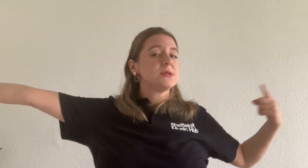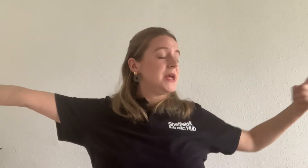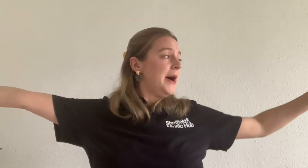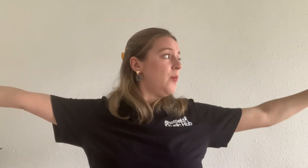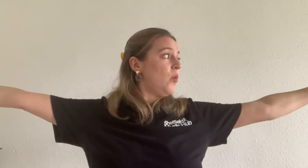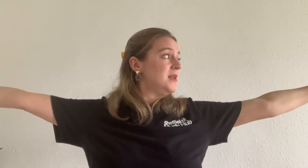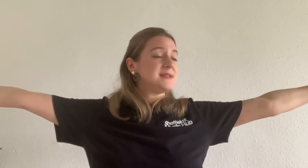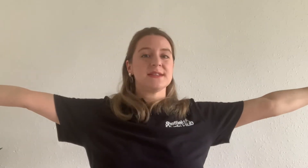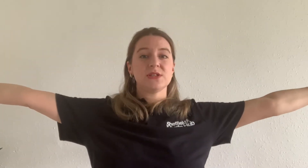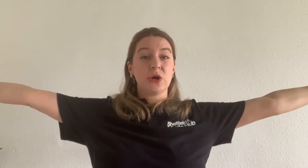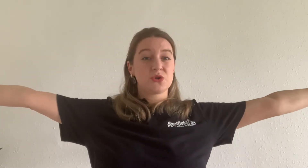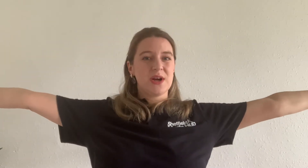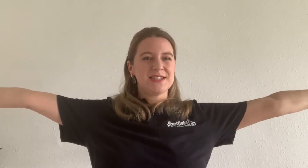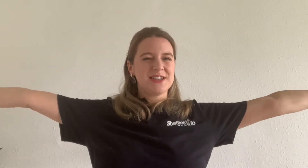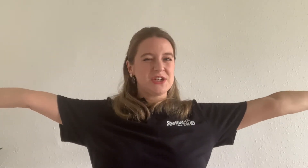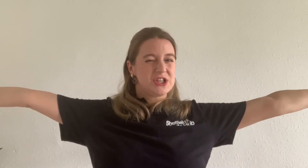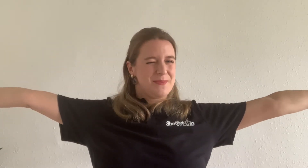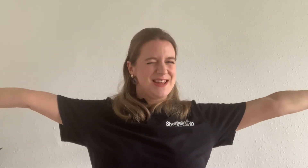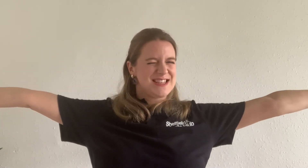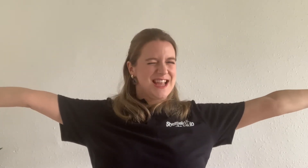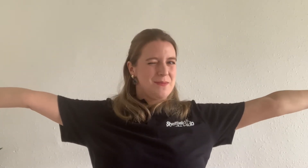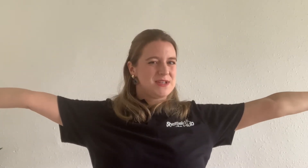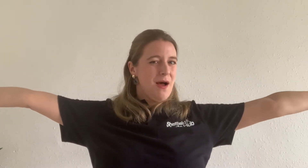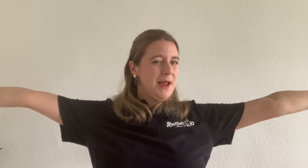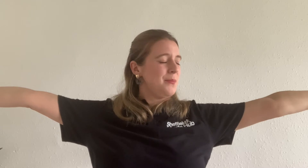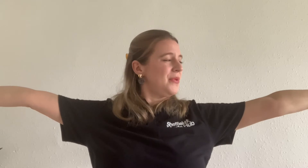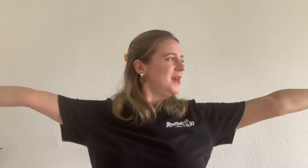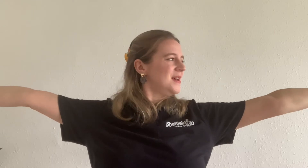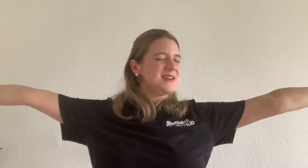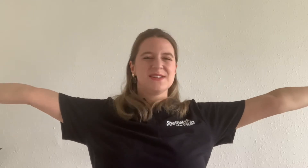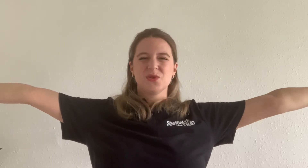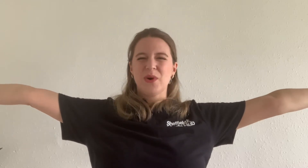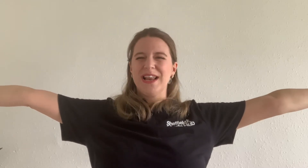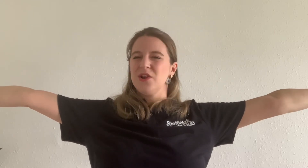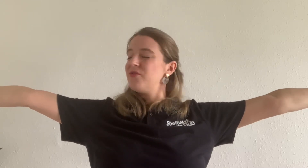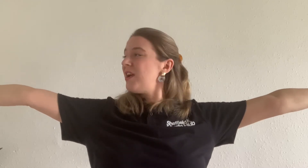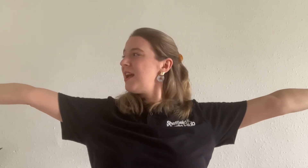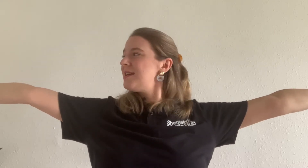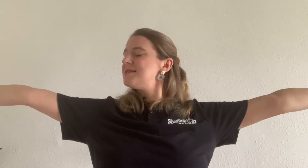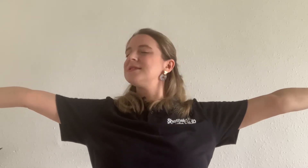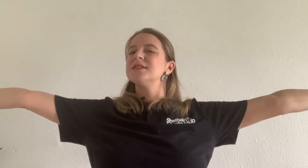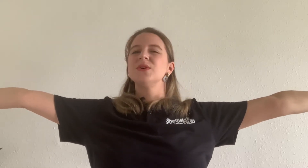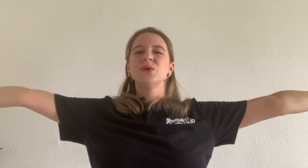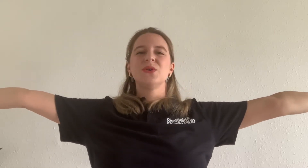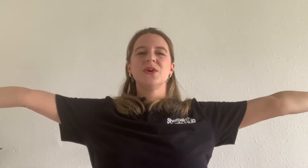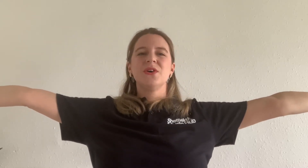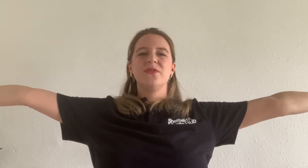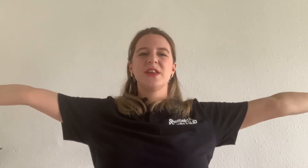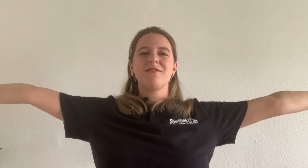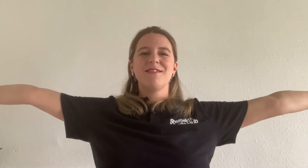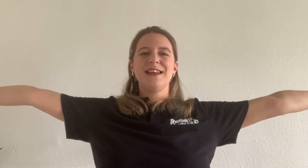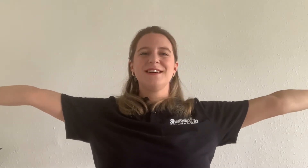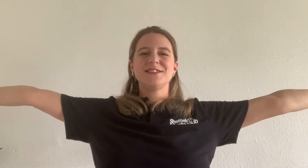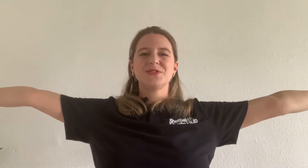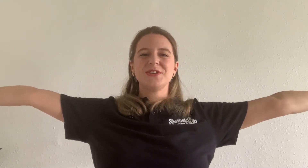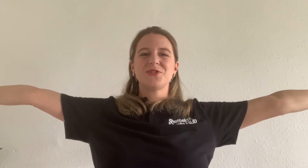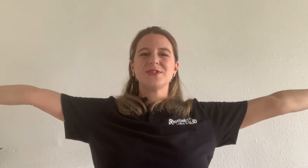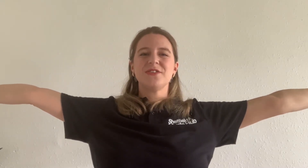at once as though you're trying to touch them at the same time? So wiggling your fingers, feel that really nice stretch across the